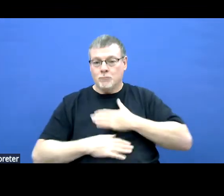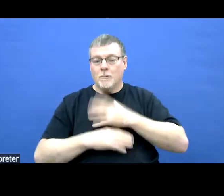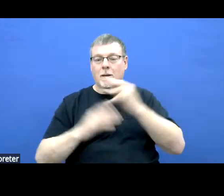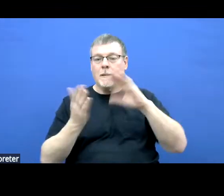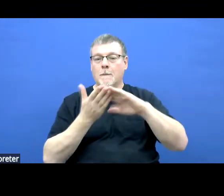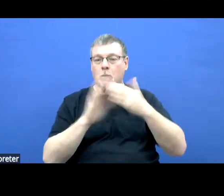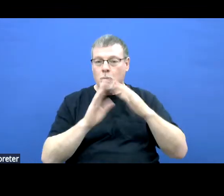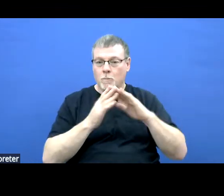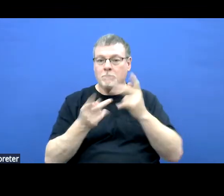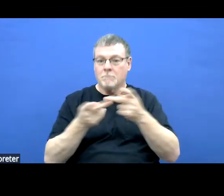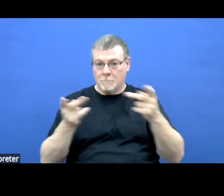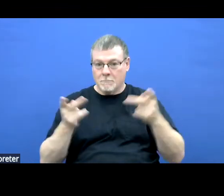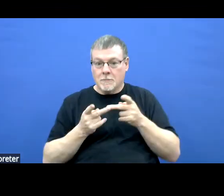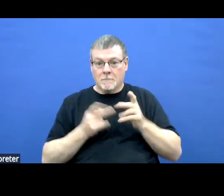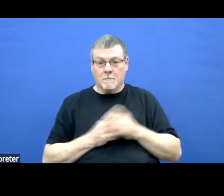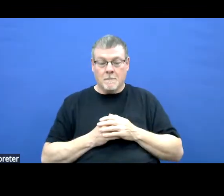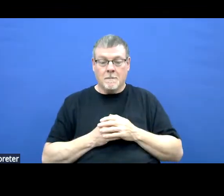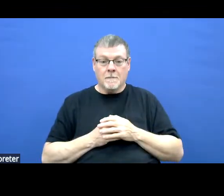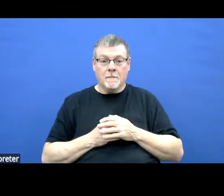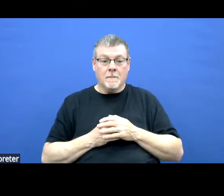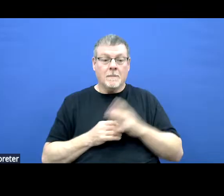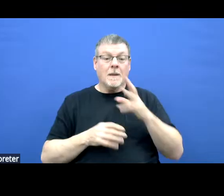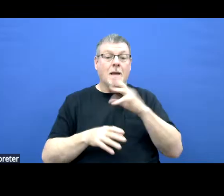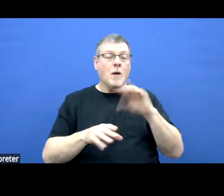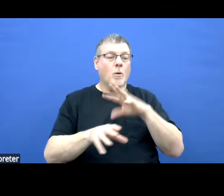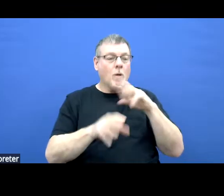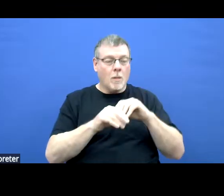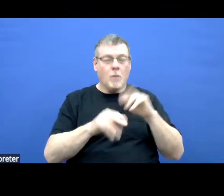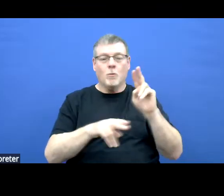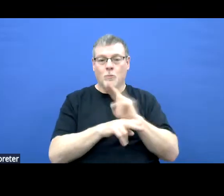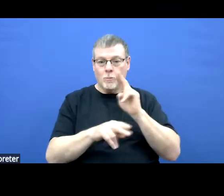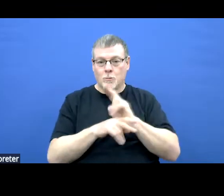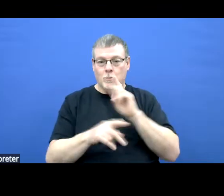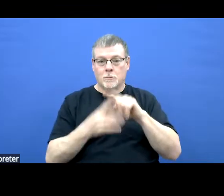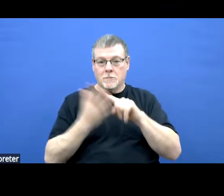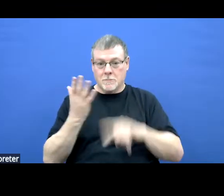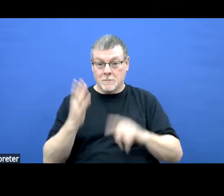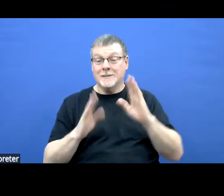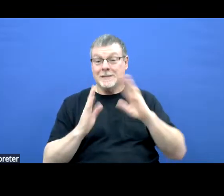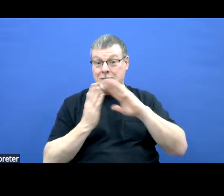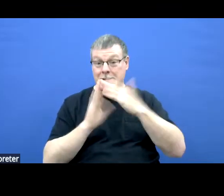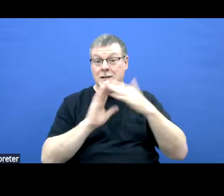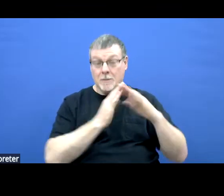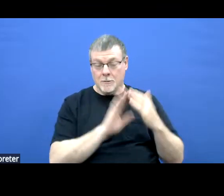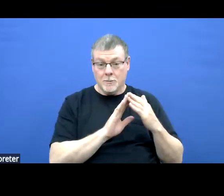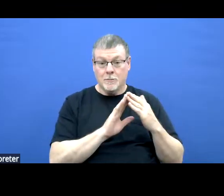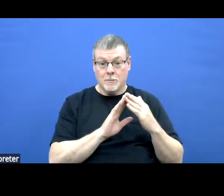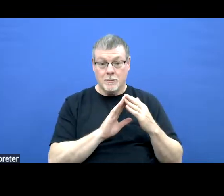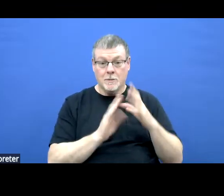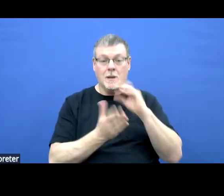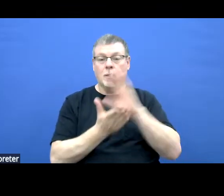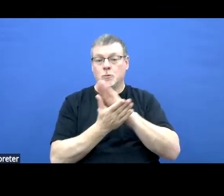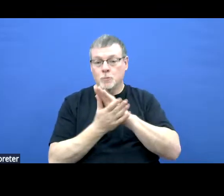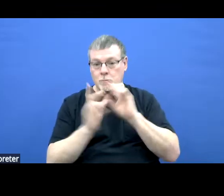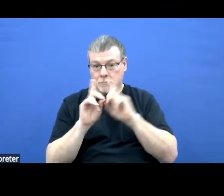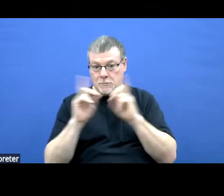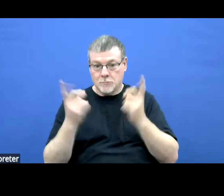community space. It would include a bunch of uses by the town and the school